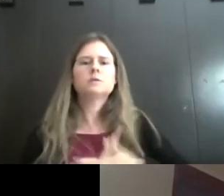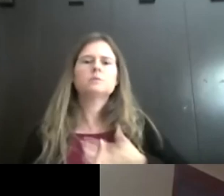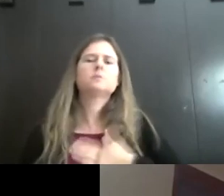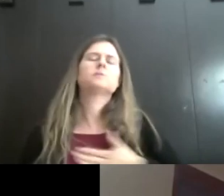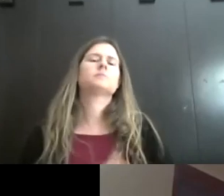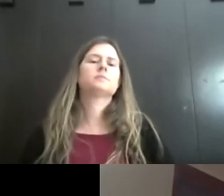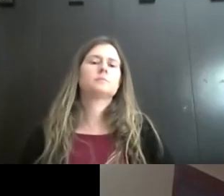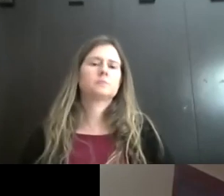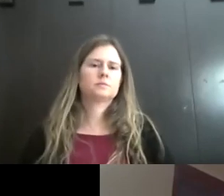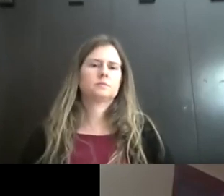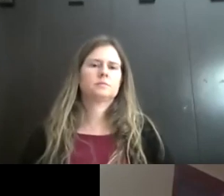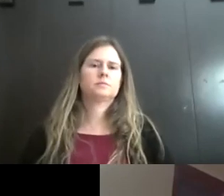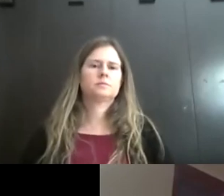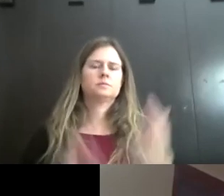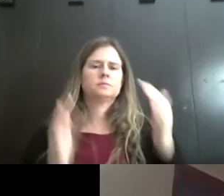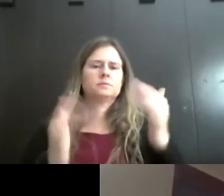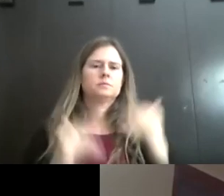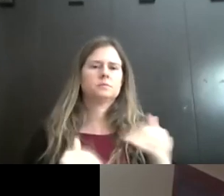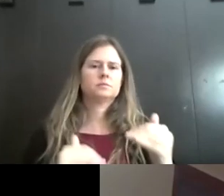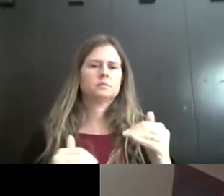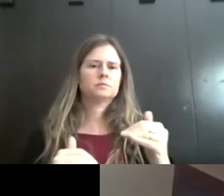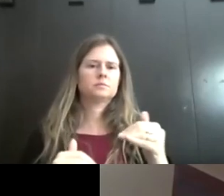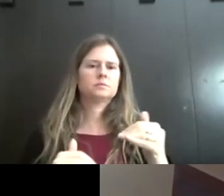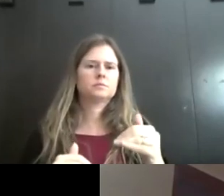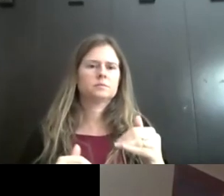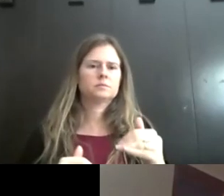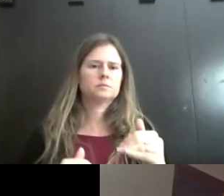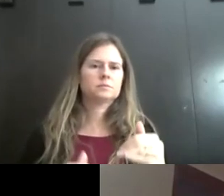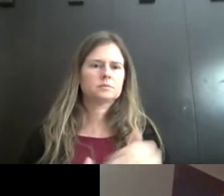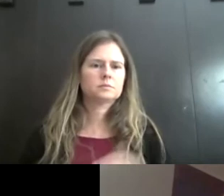And I'll get in a shameless plug. Sylvia, I was ready for this.